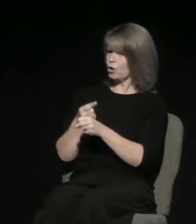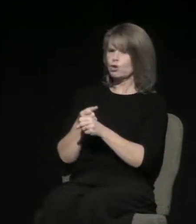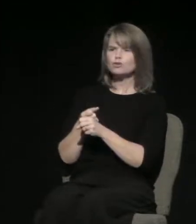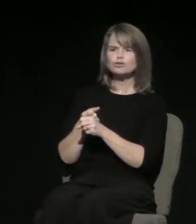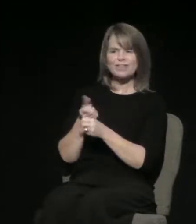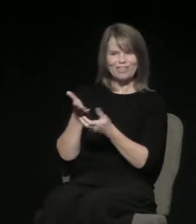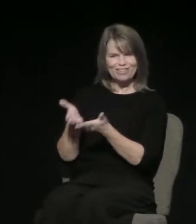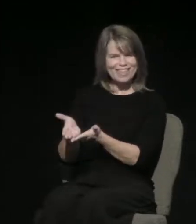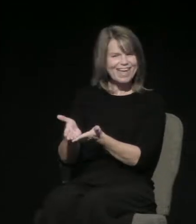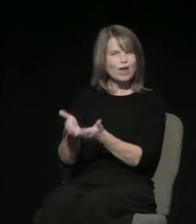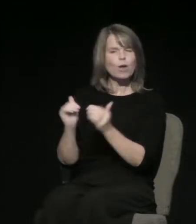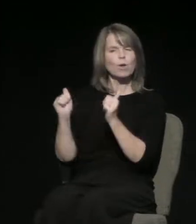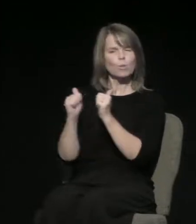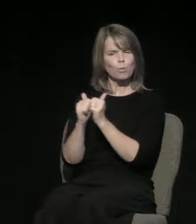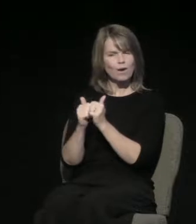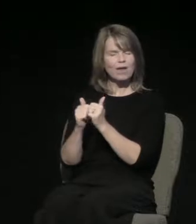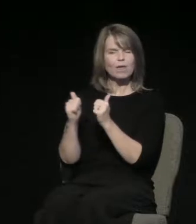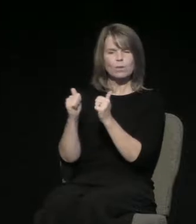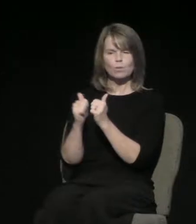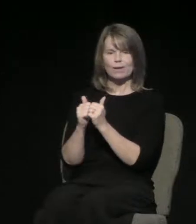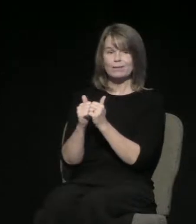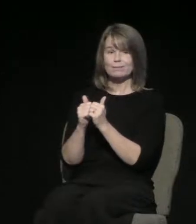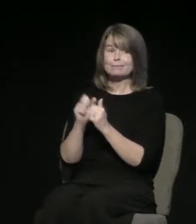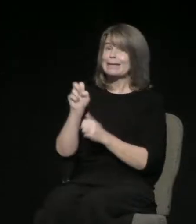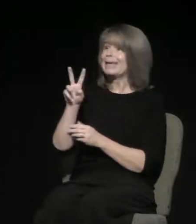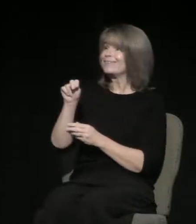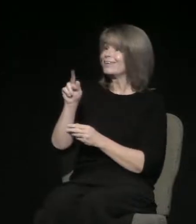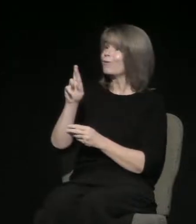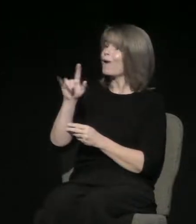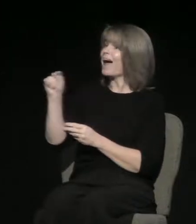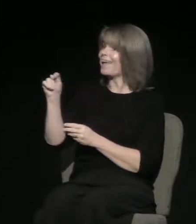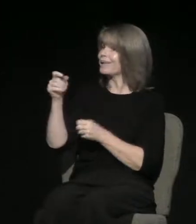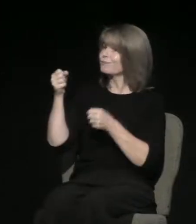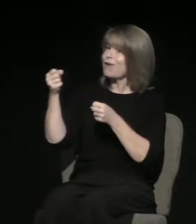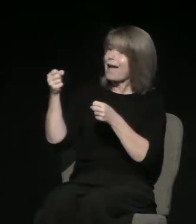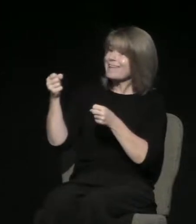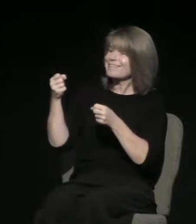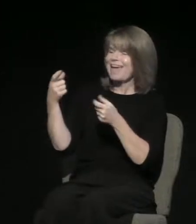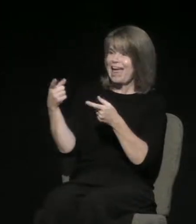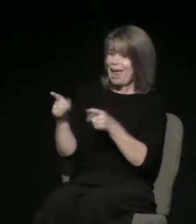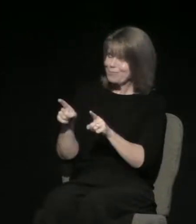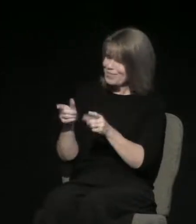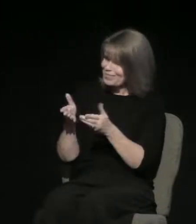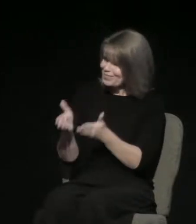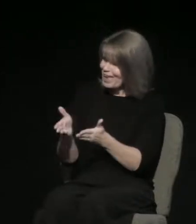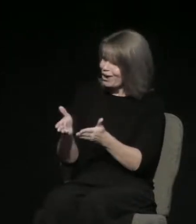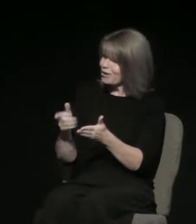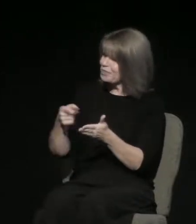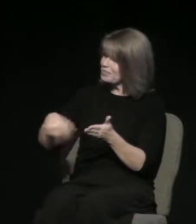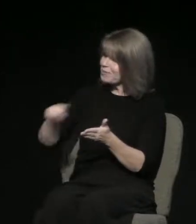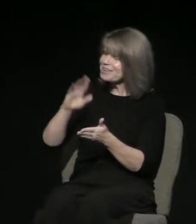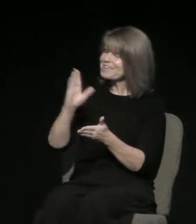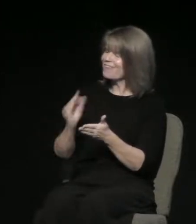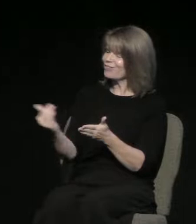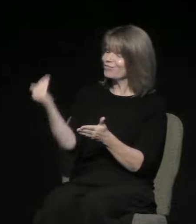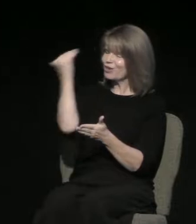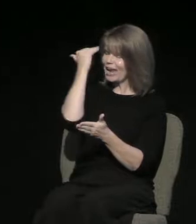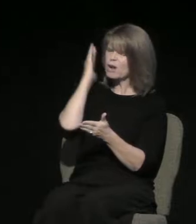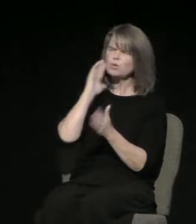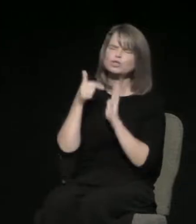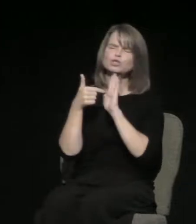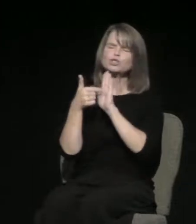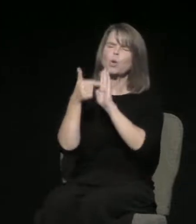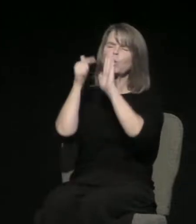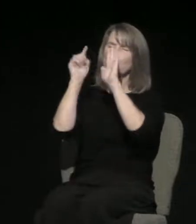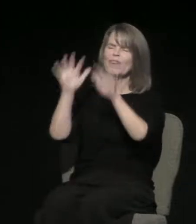that He started a riot There And they would Never forget him I'll show you the theater In just